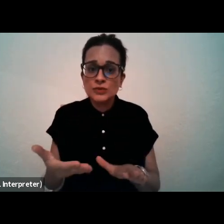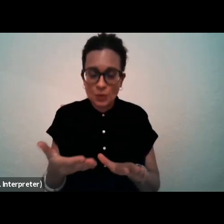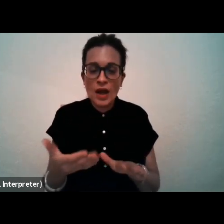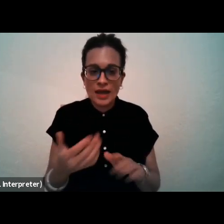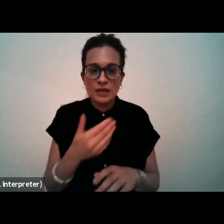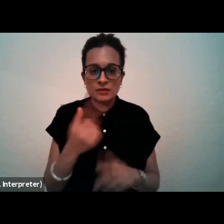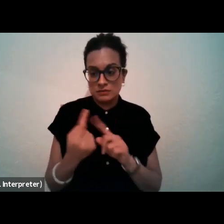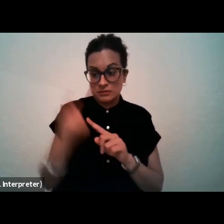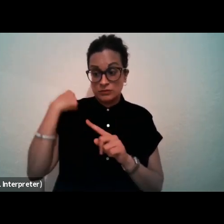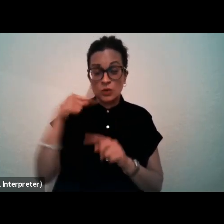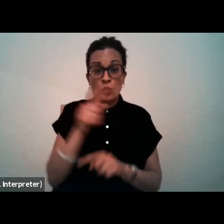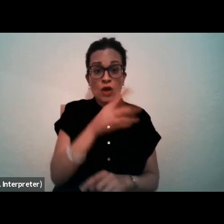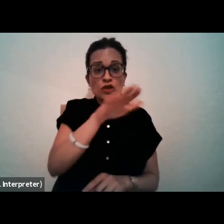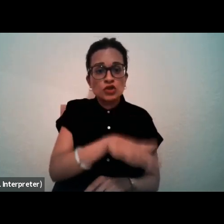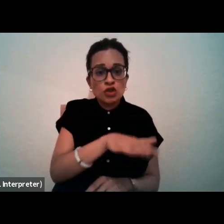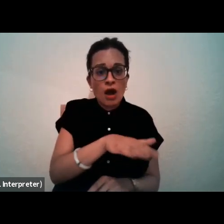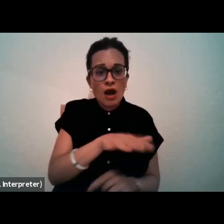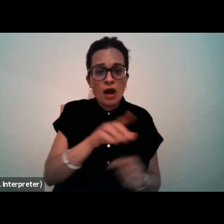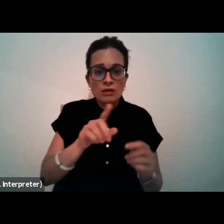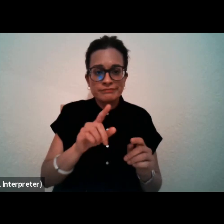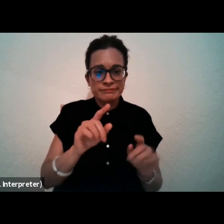an orphan. She was a